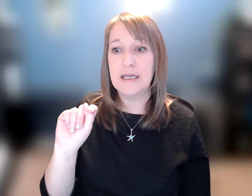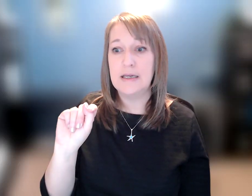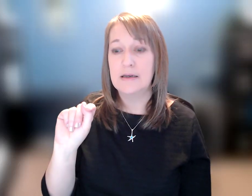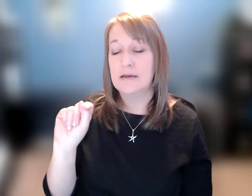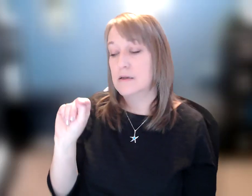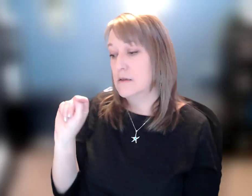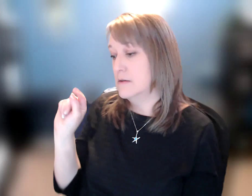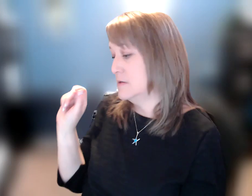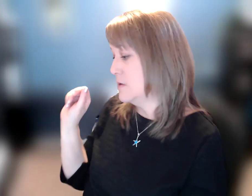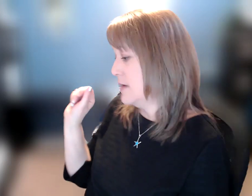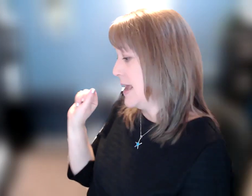A-P-T. So